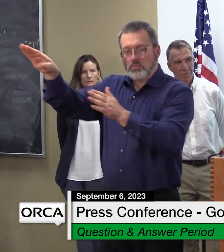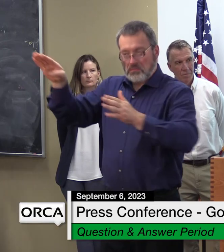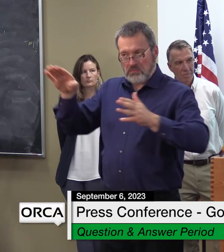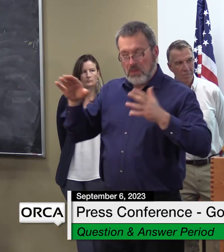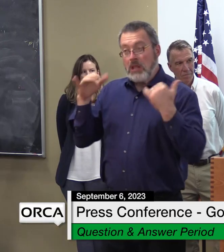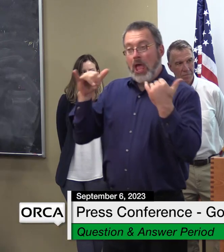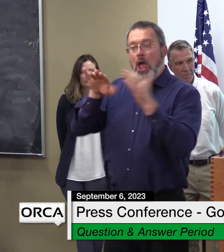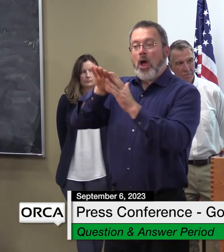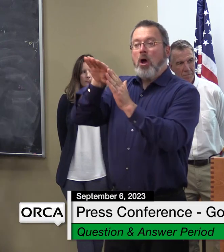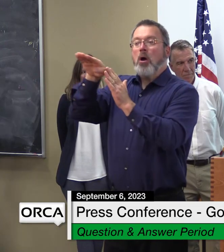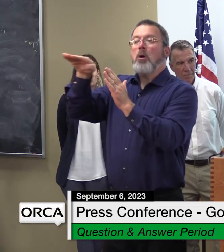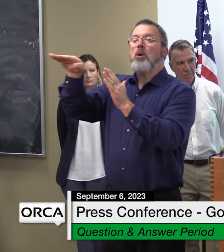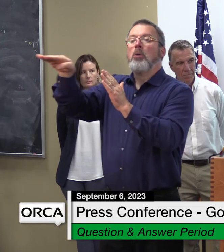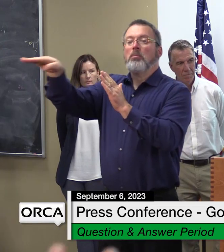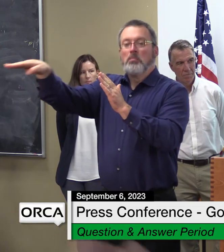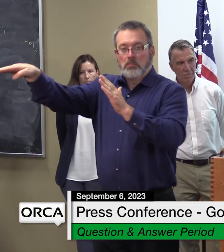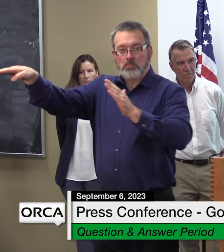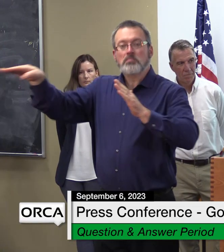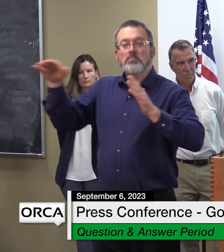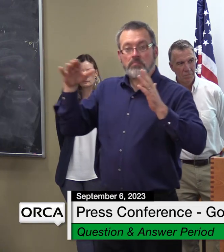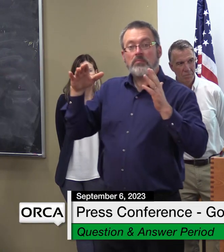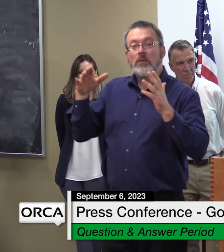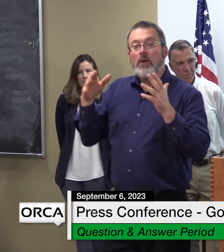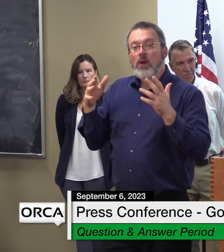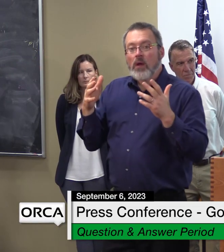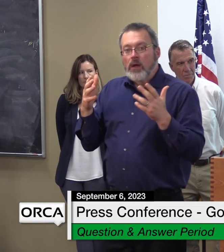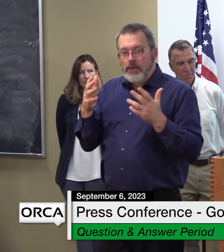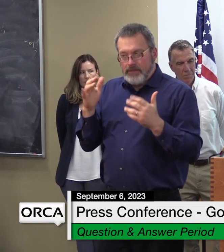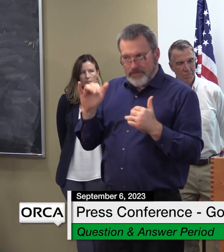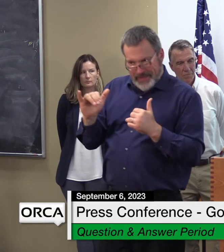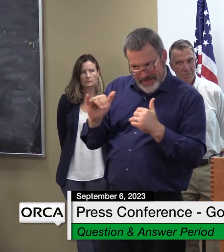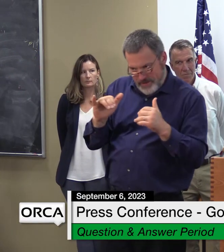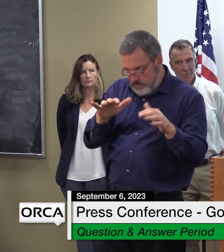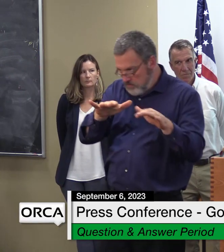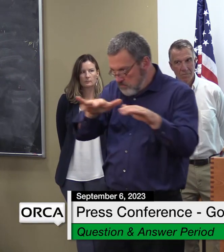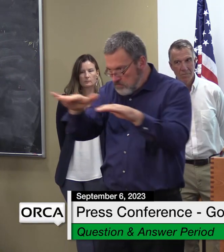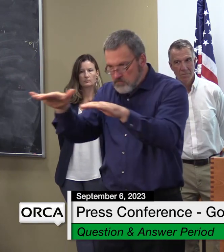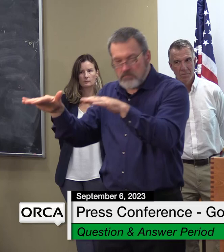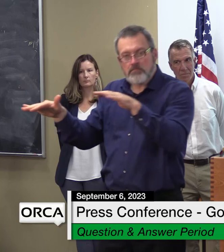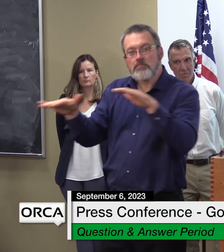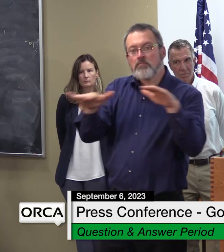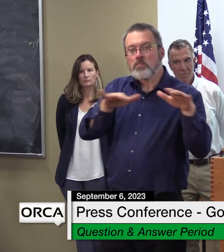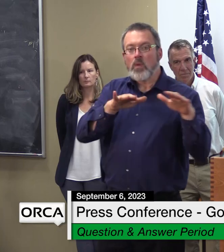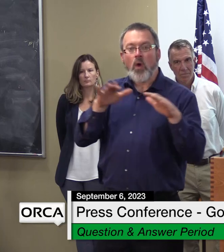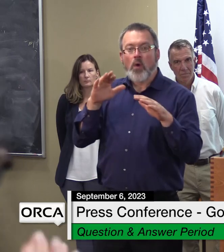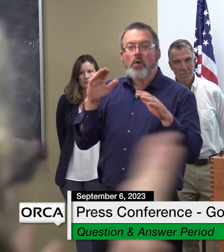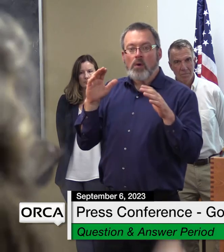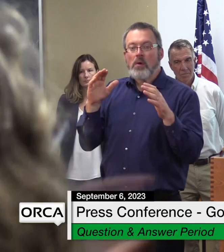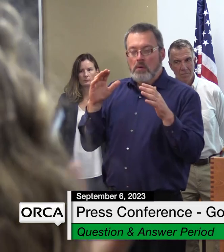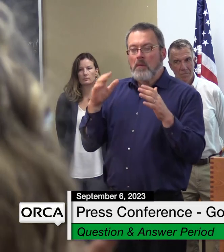of left without that relief that was rushing in, we might see an uptick again.